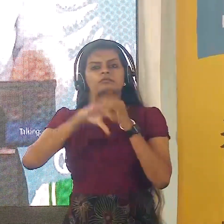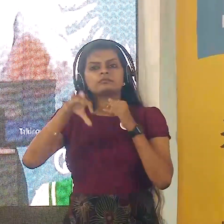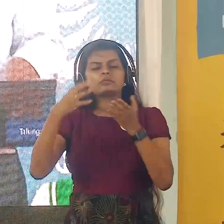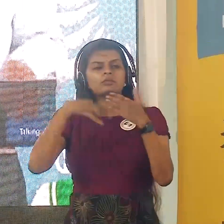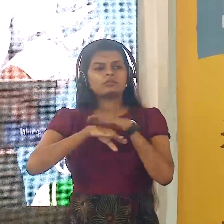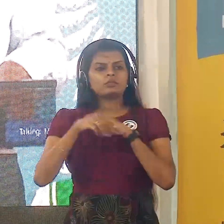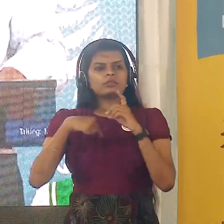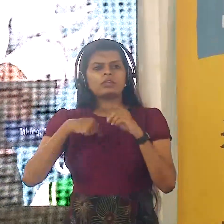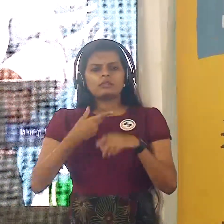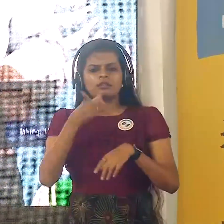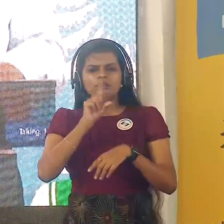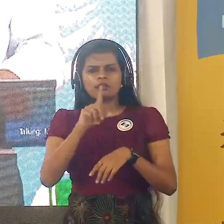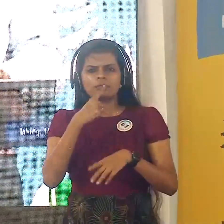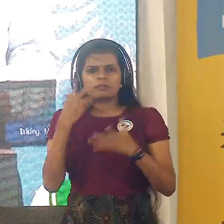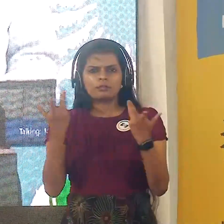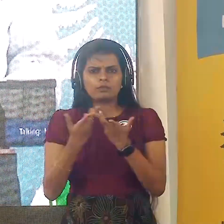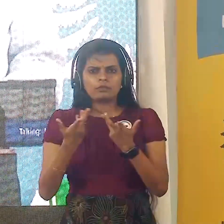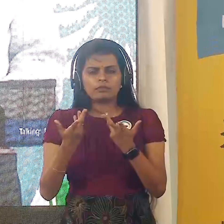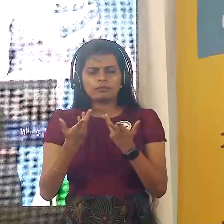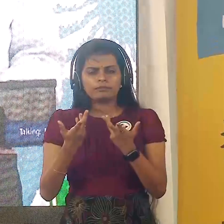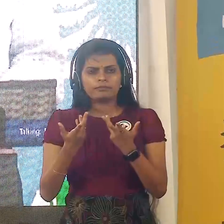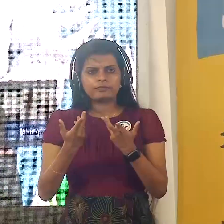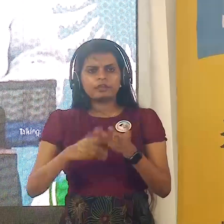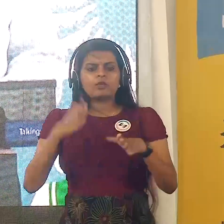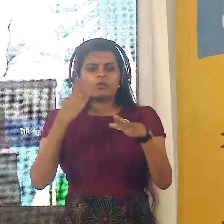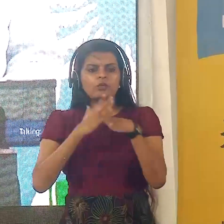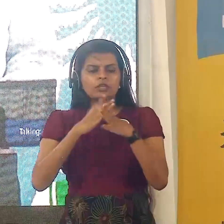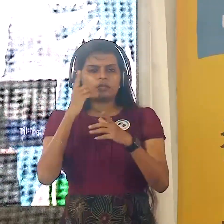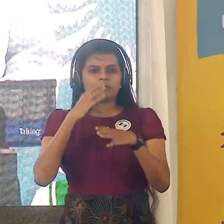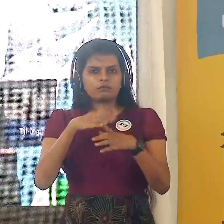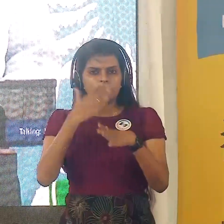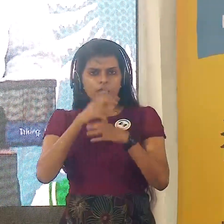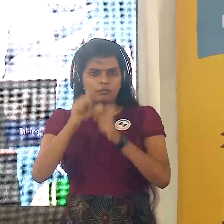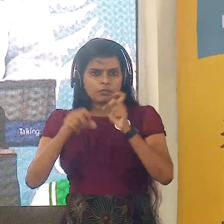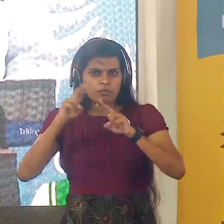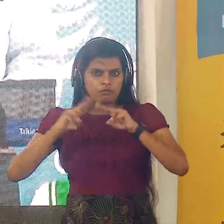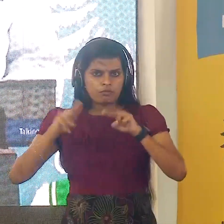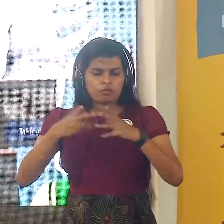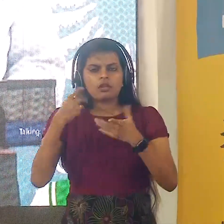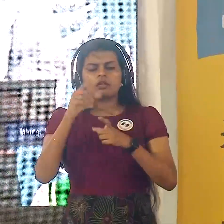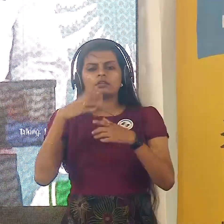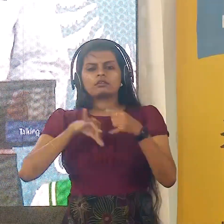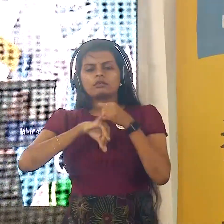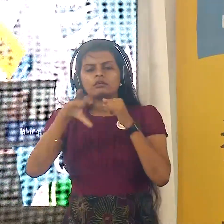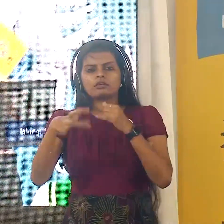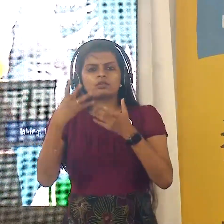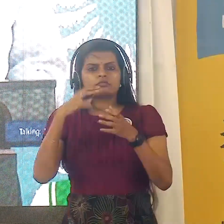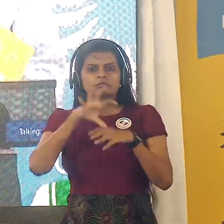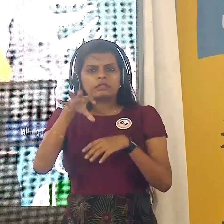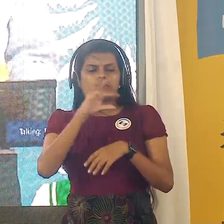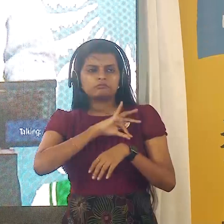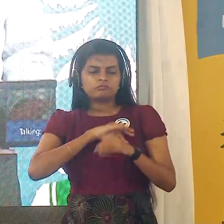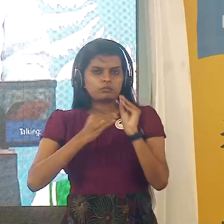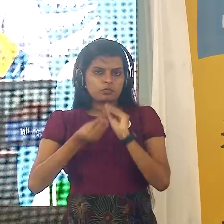a point I repeatedly make whenever I speak. The working people produce the wealth of the country. But you have a Prime Minister and a Finance Minister who